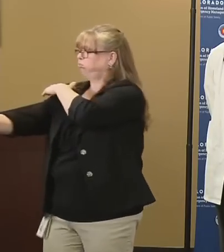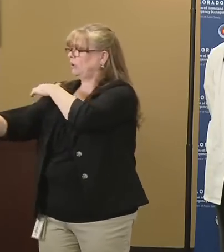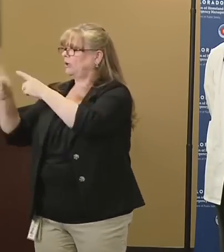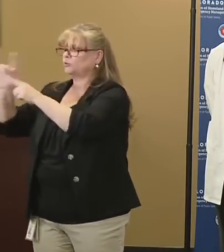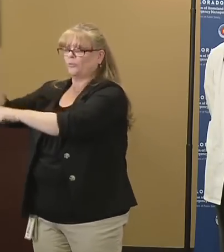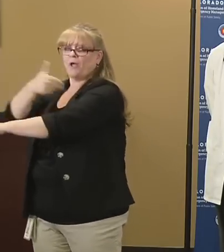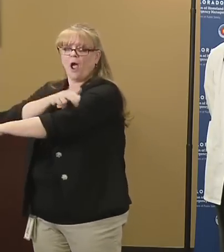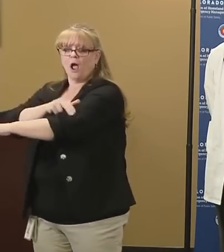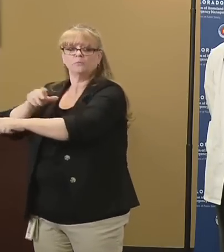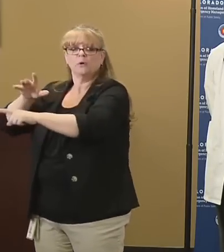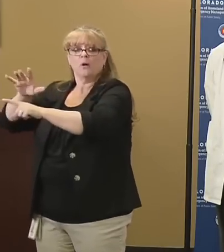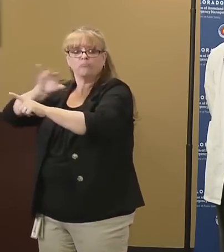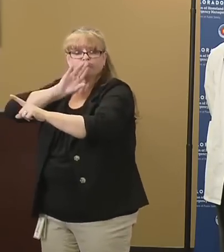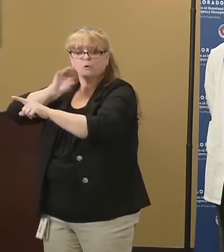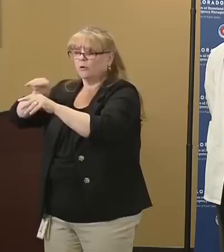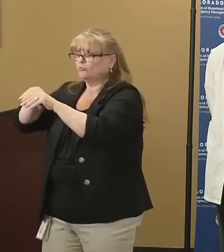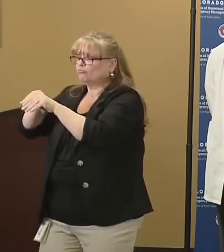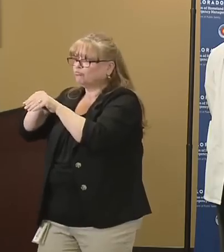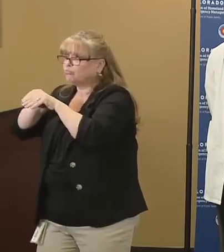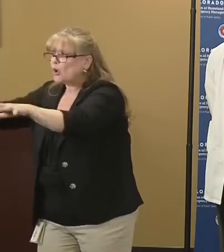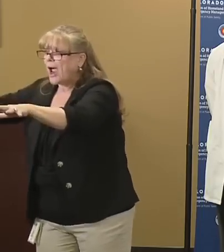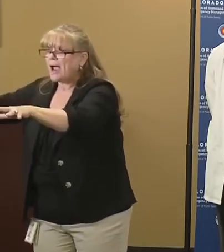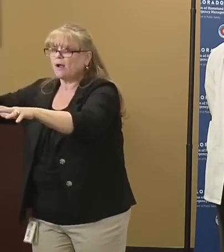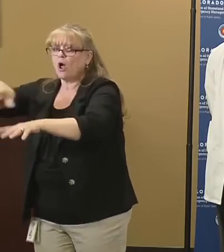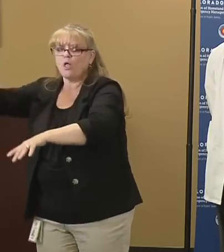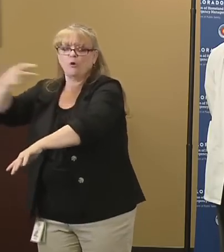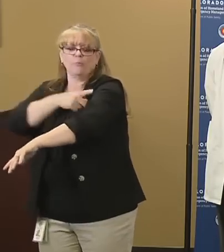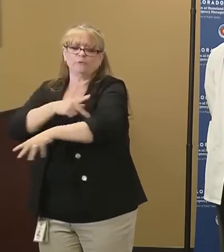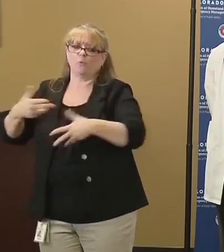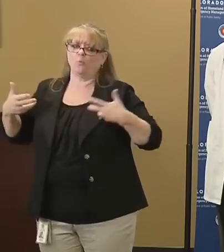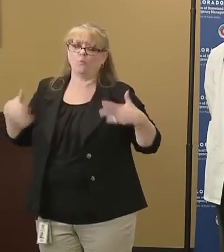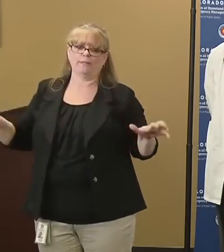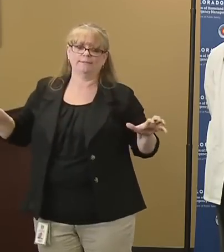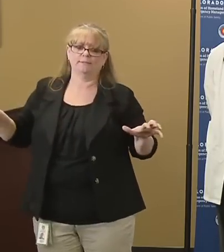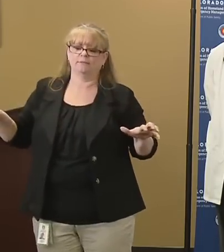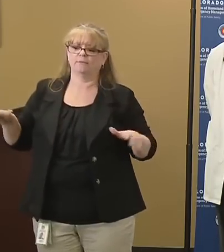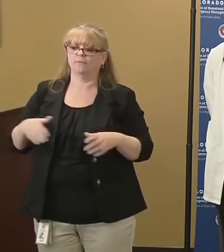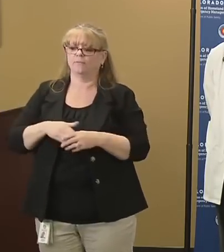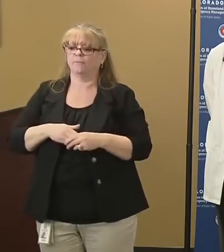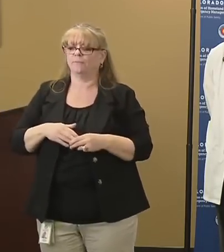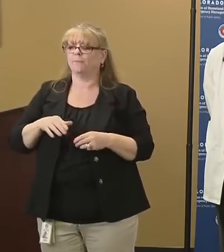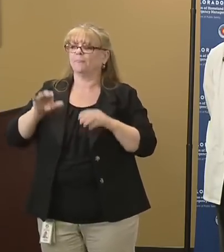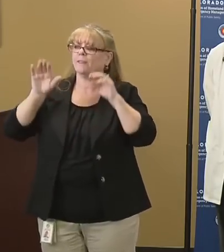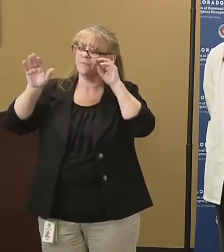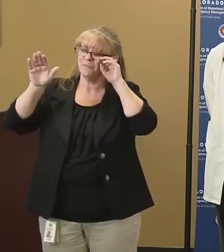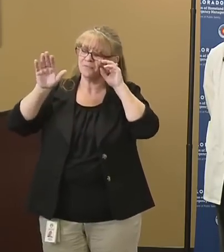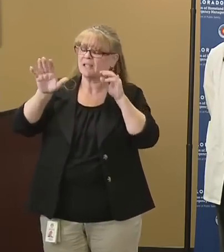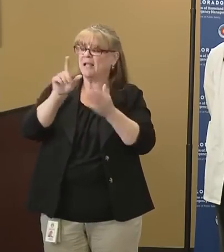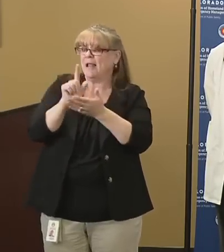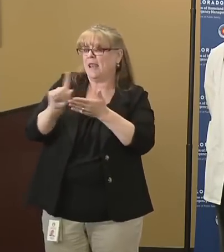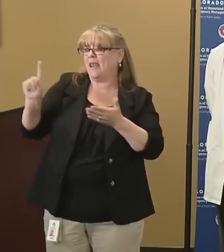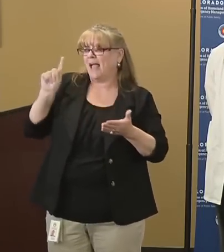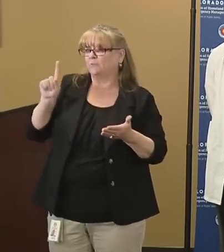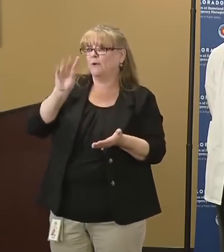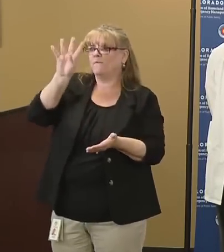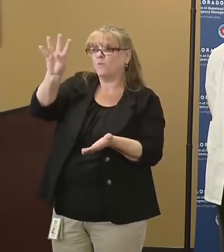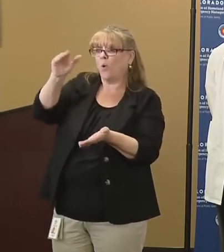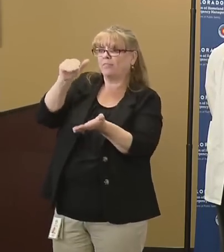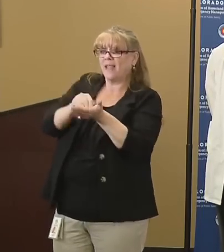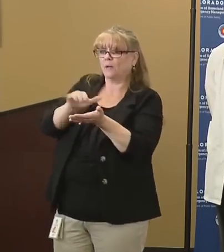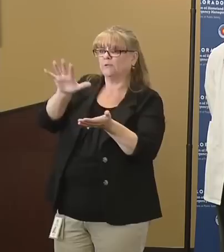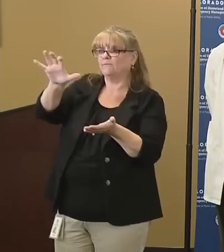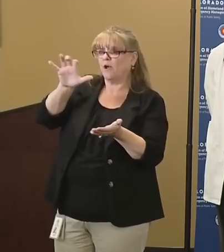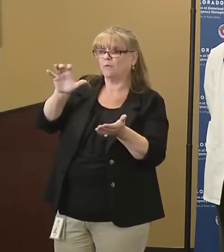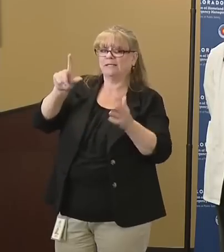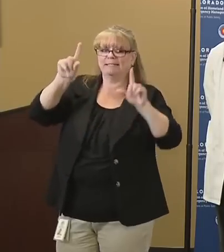intervention to save their lives. We did, just this last week, send out 4,500 testing kits to county health departments. Testing is